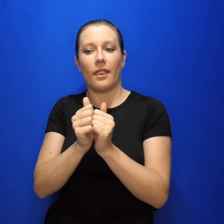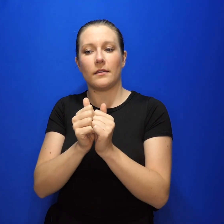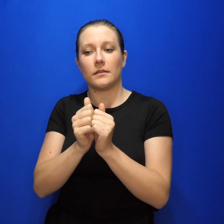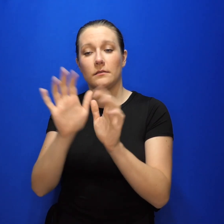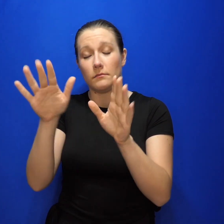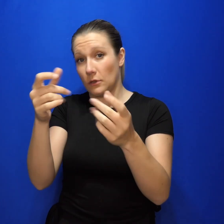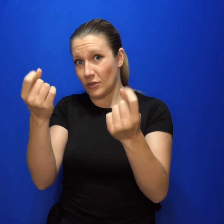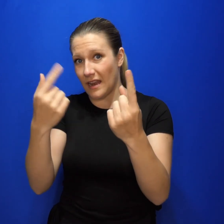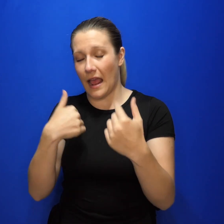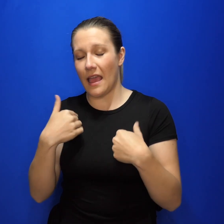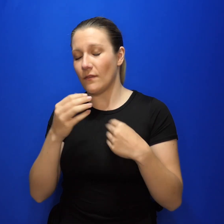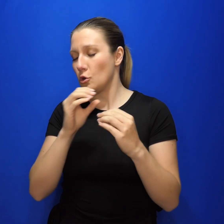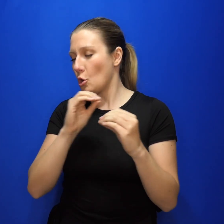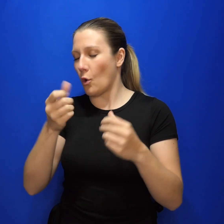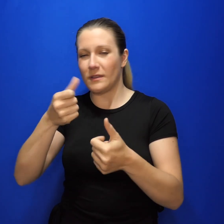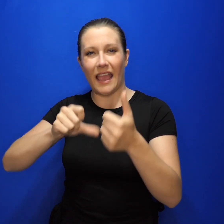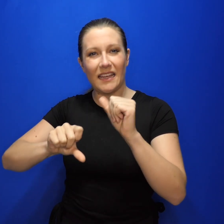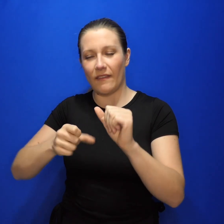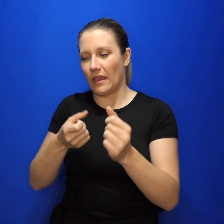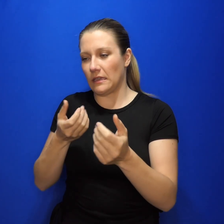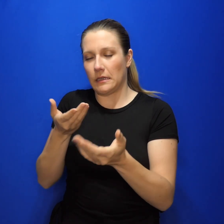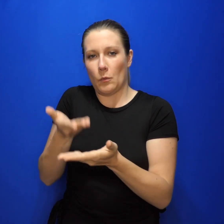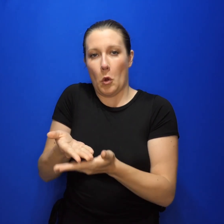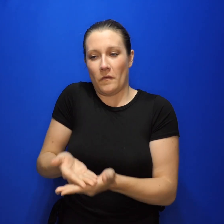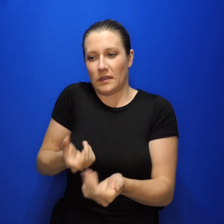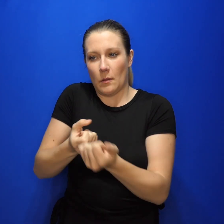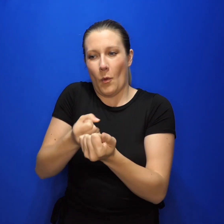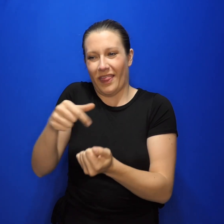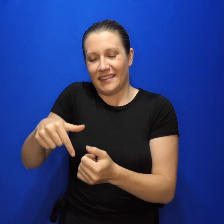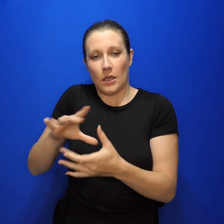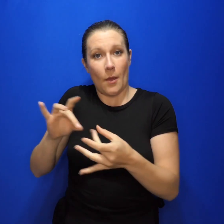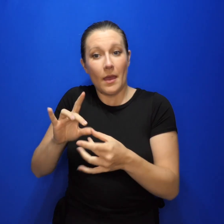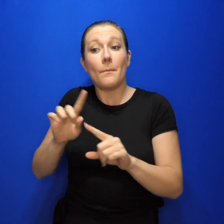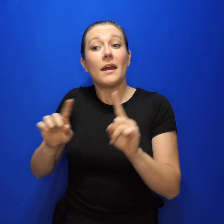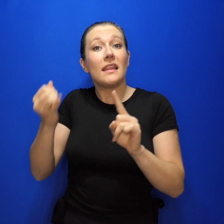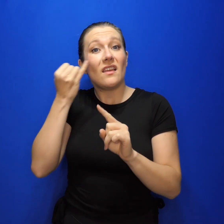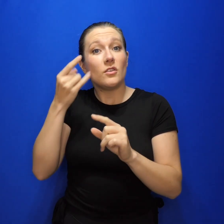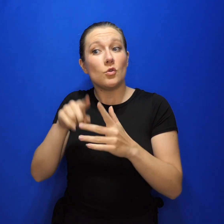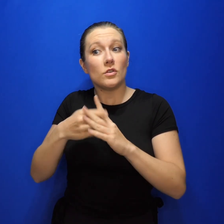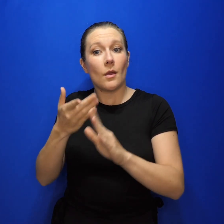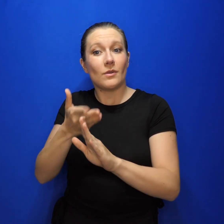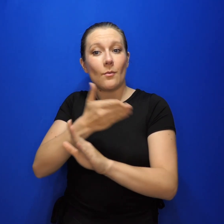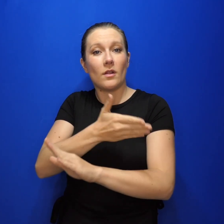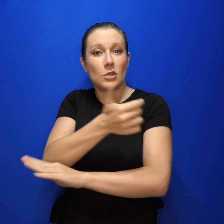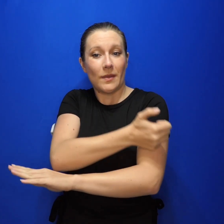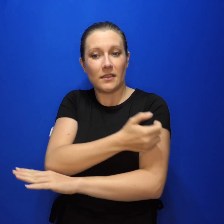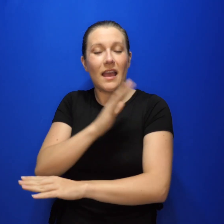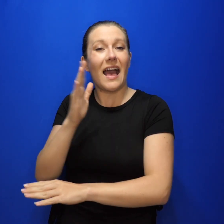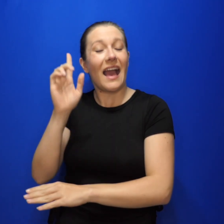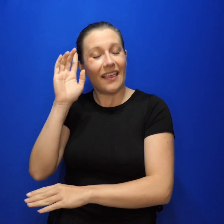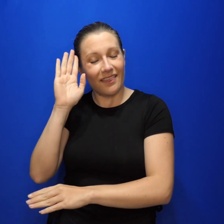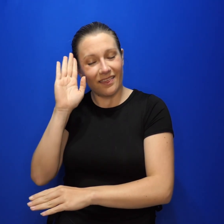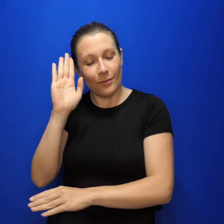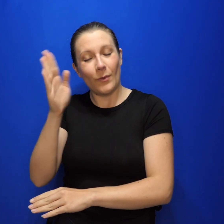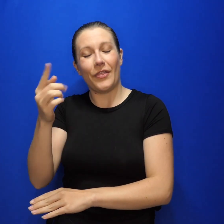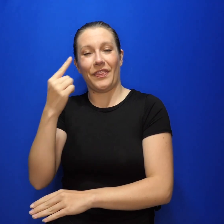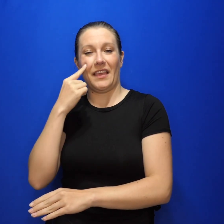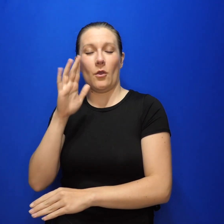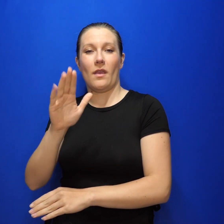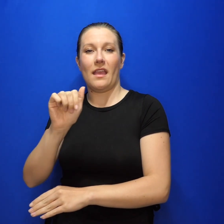have nothing scientific to back this up. You start pre-bolusing your meals, I think your A1C goes down a point. I just think it